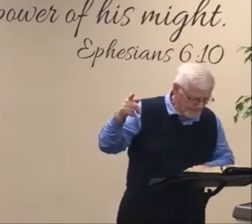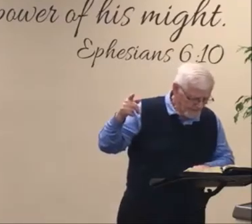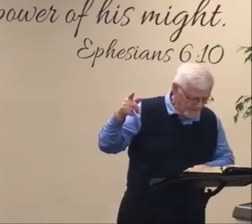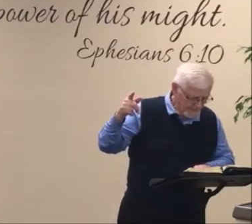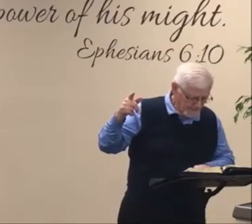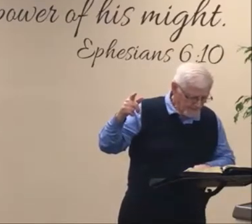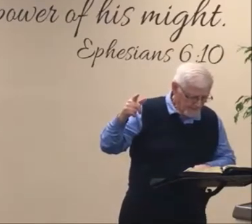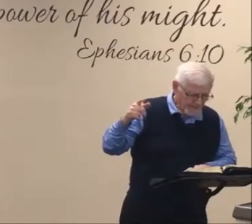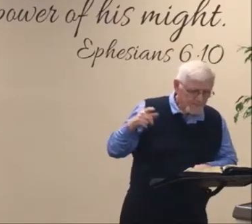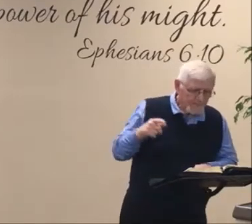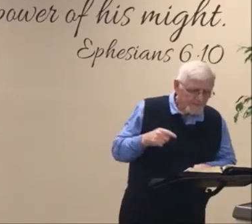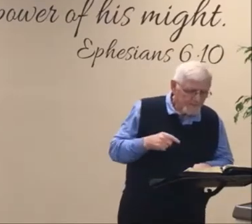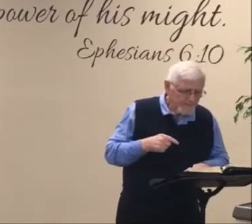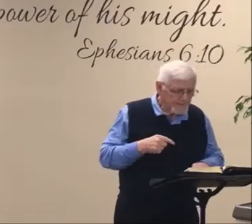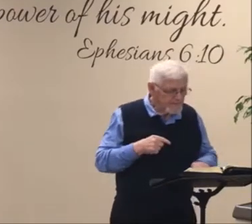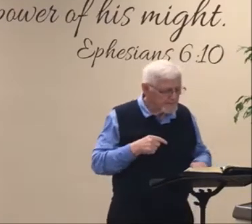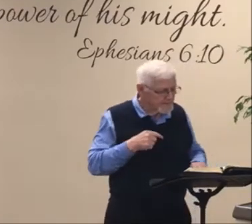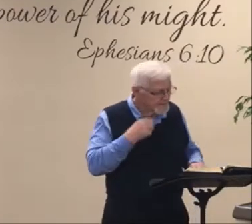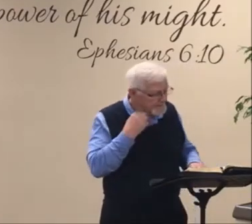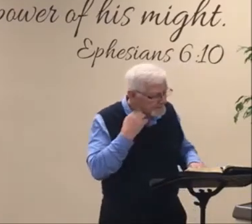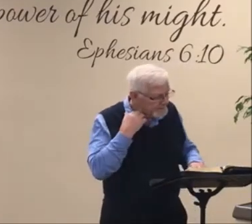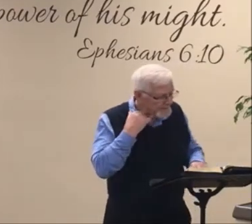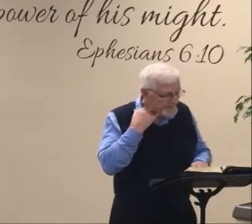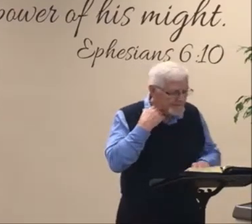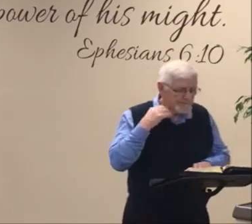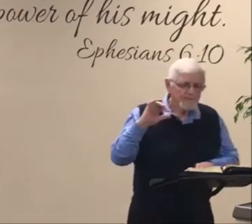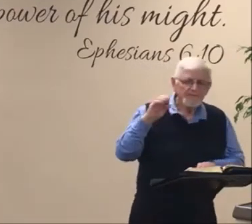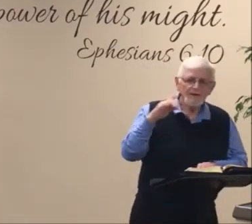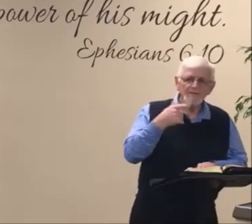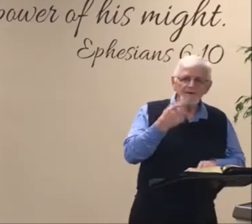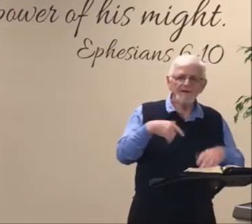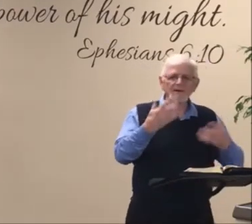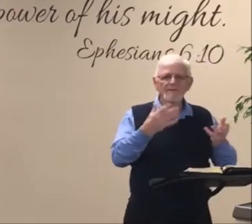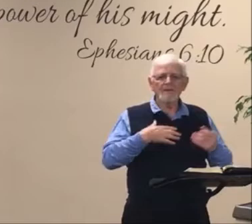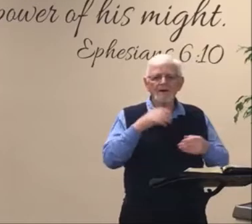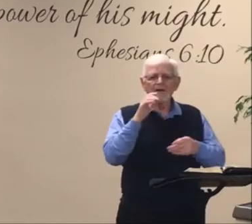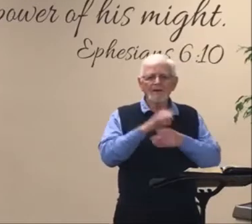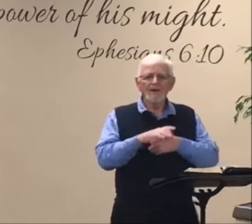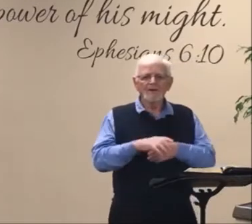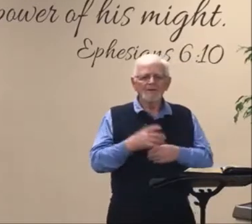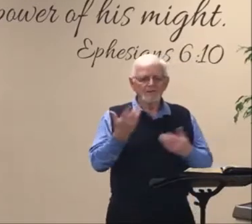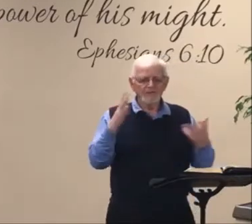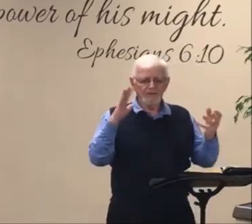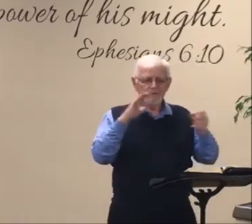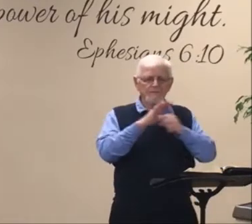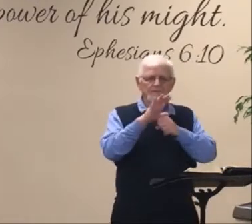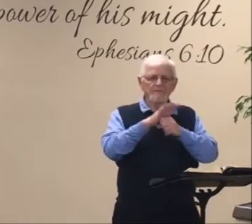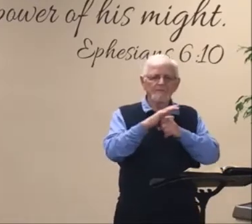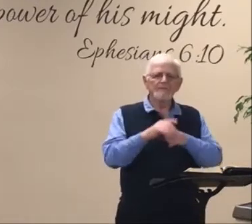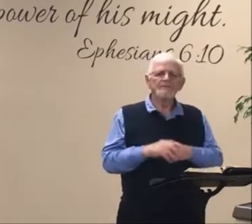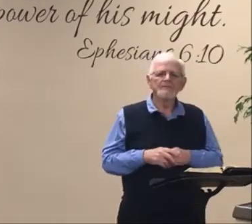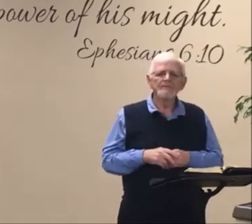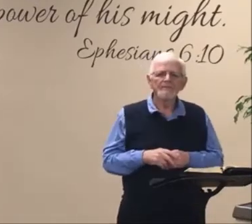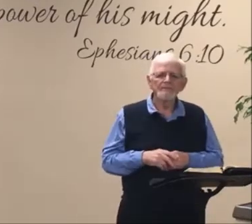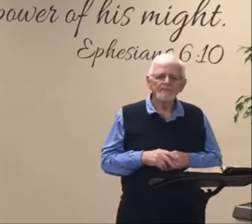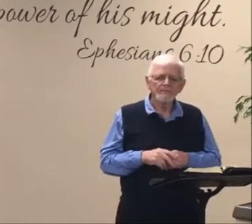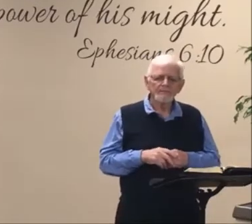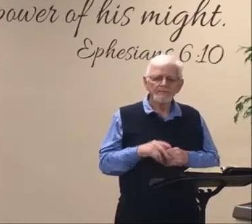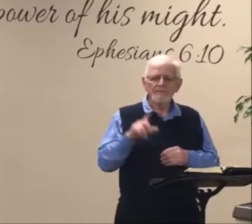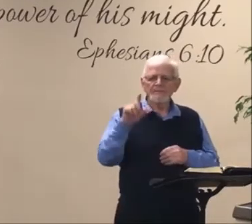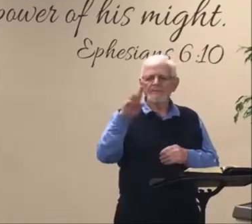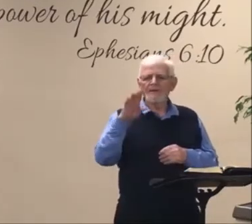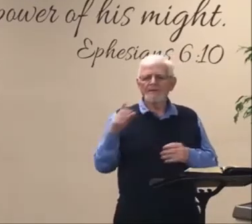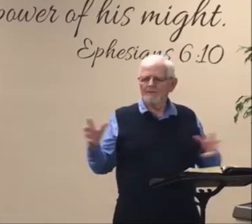And Jacob said unto Laban, give me my wife, for my days are fulfilled, that I may go in unto her. And Laban gathered together all the